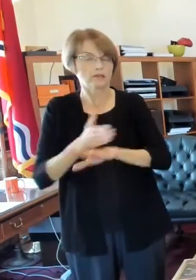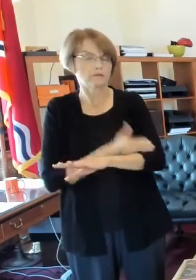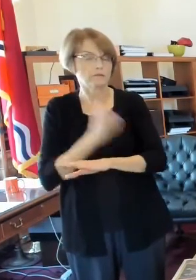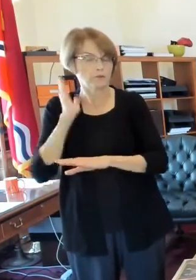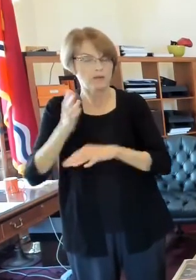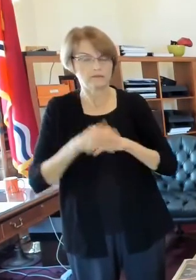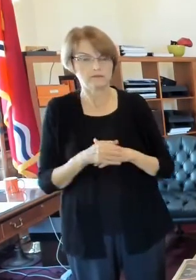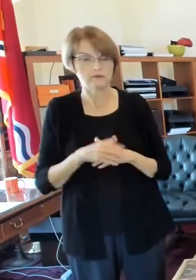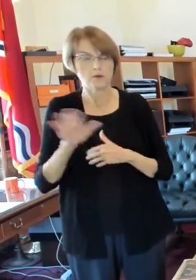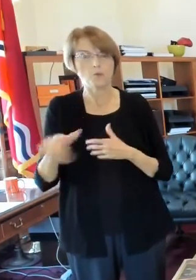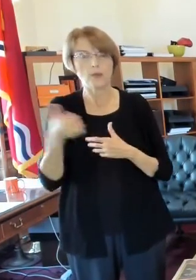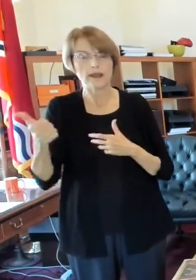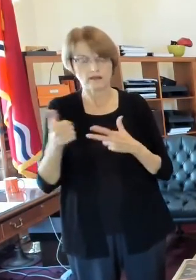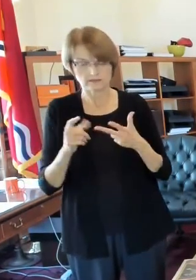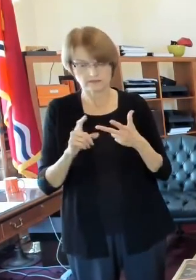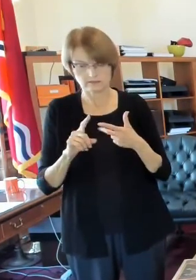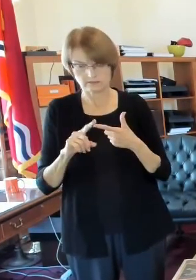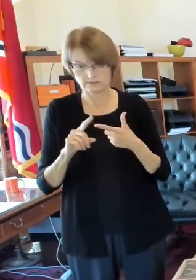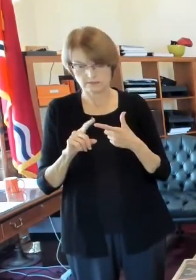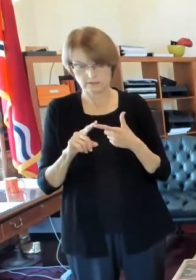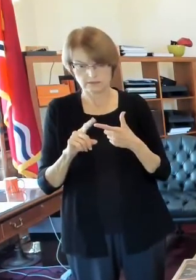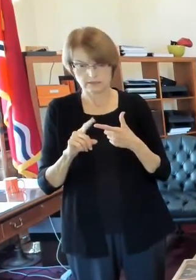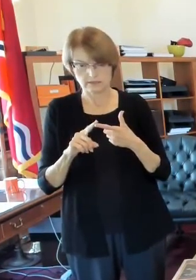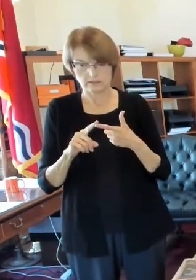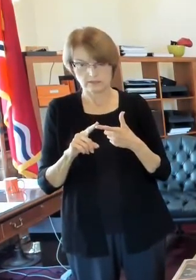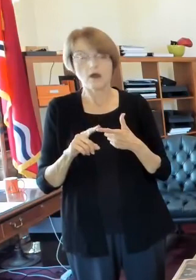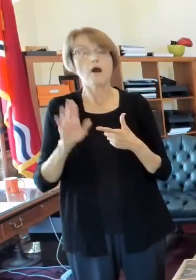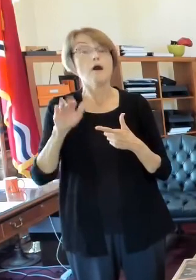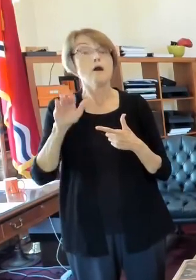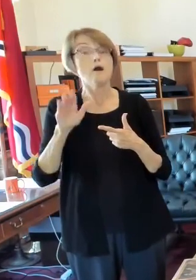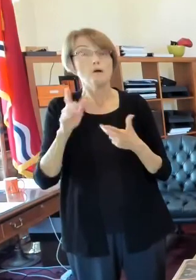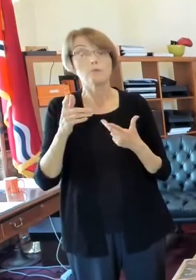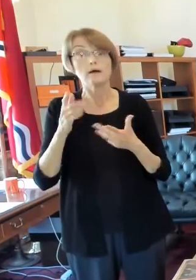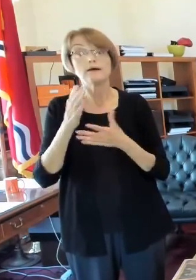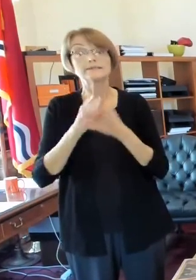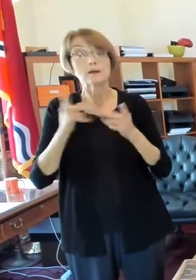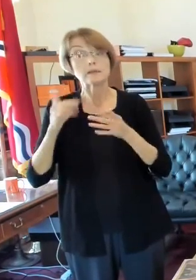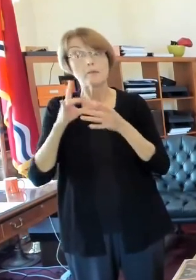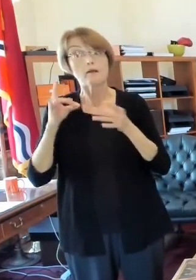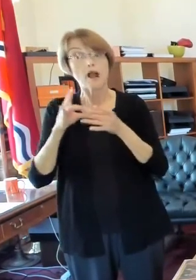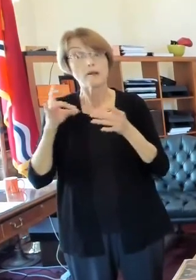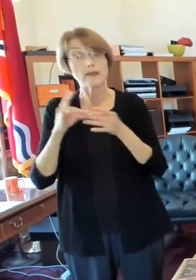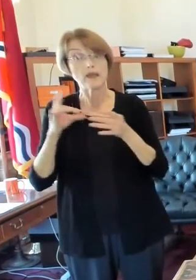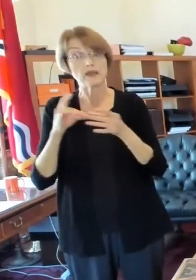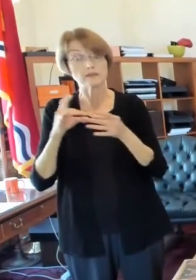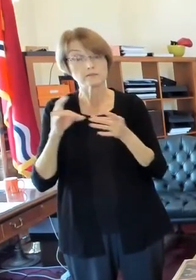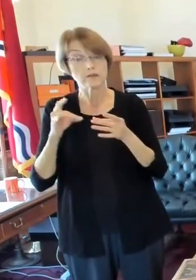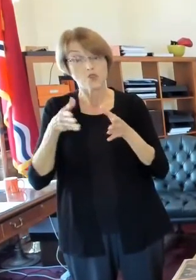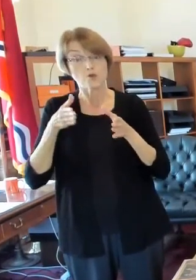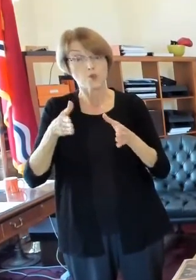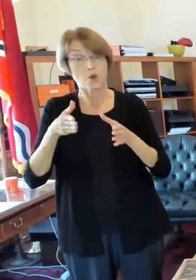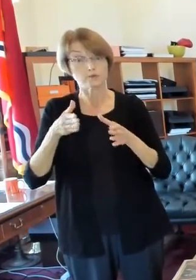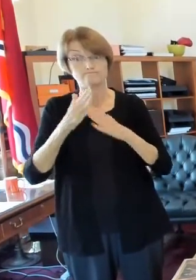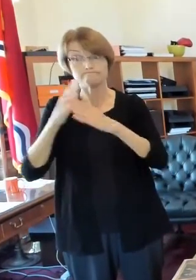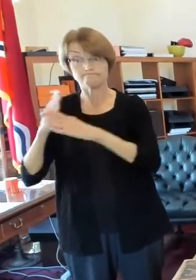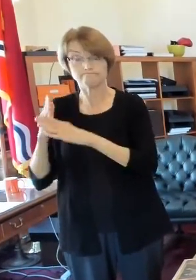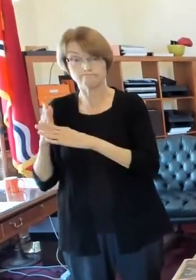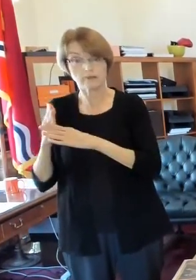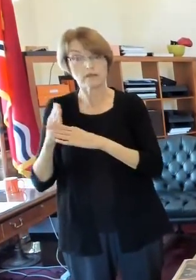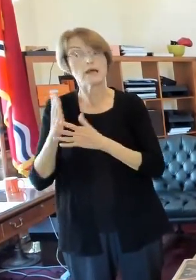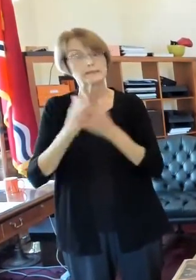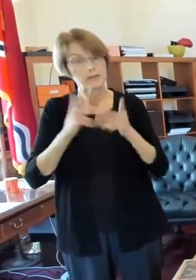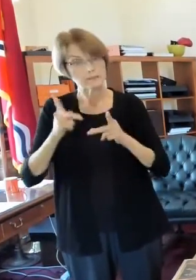other, it was ugly. What was the other thing? Oh, we've actually had some comments on social media, people who were appreciative